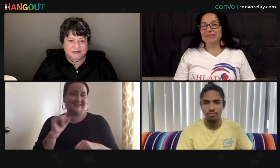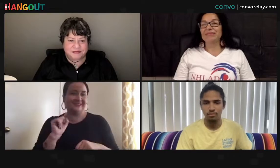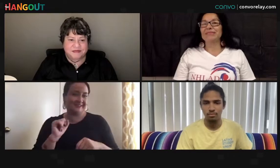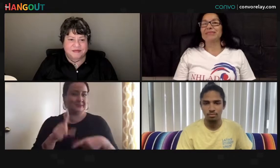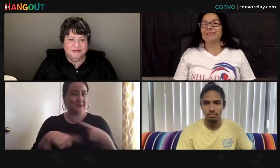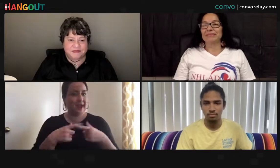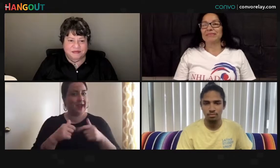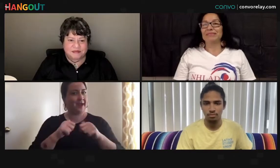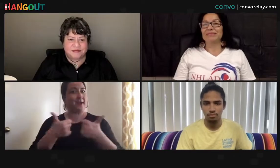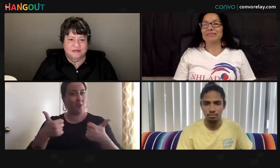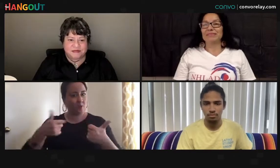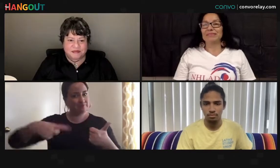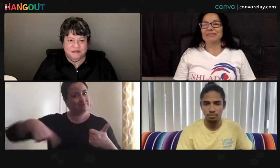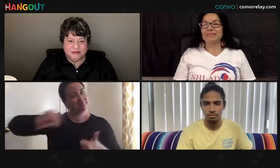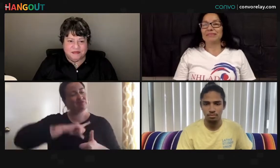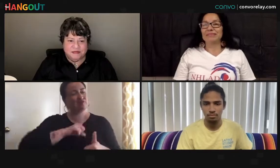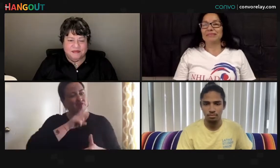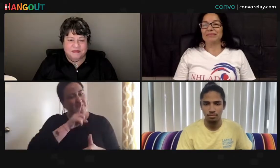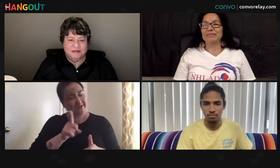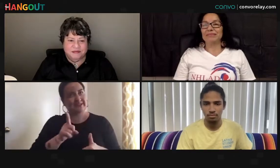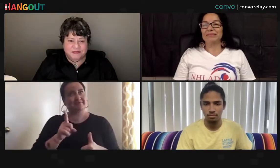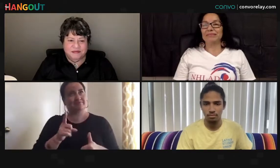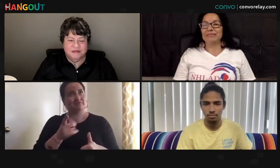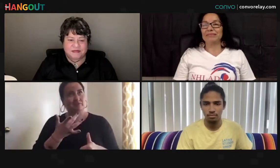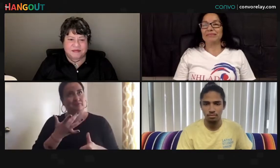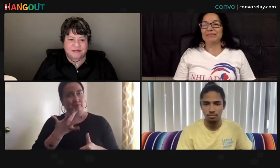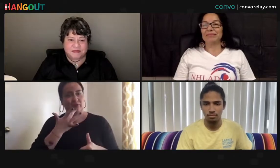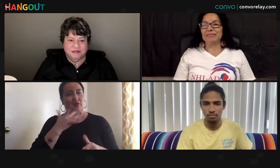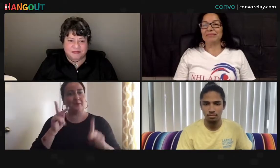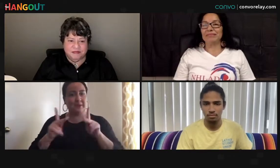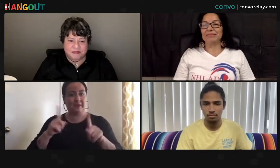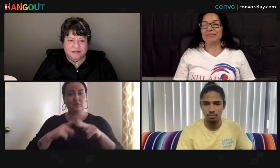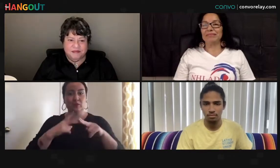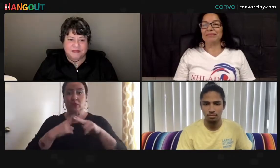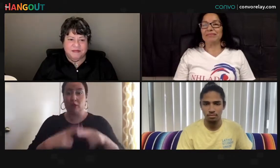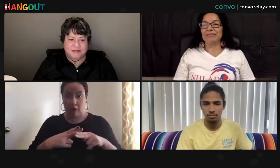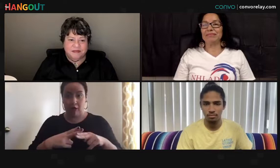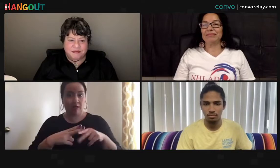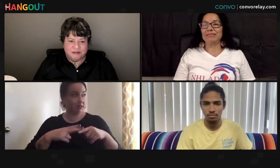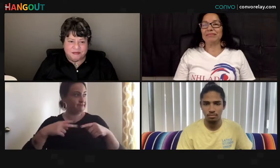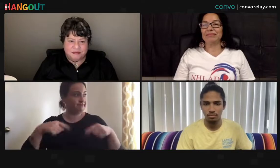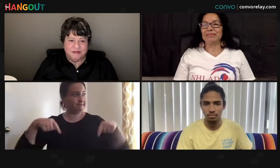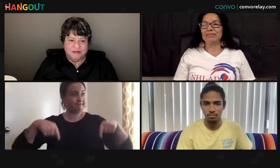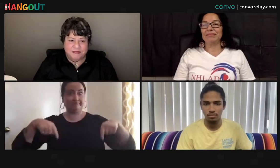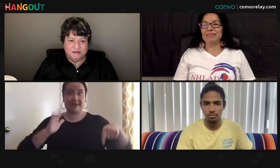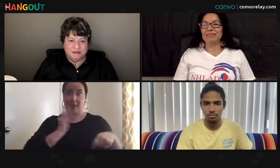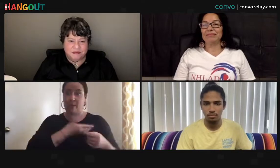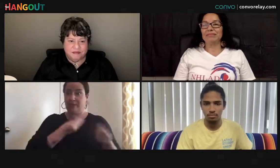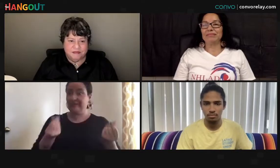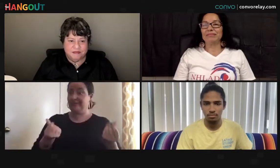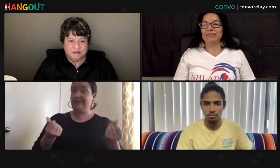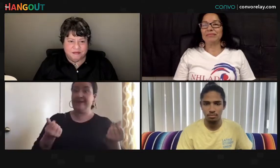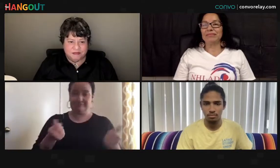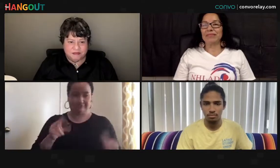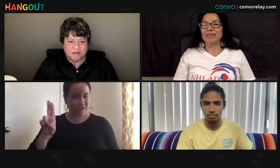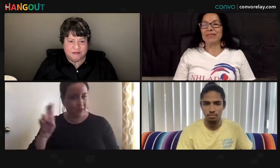and perceptions. One of them is about how we would really prefer